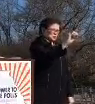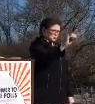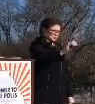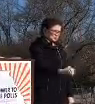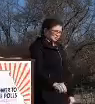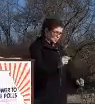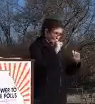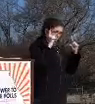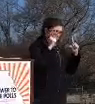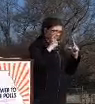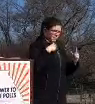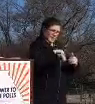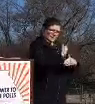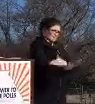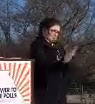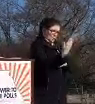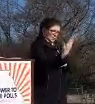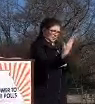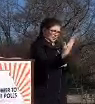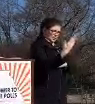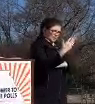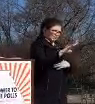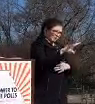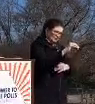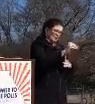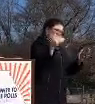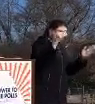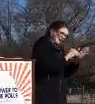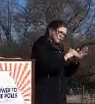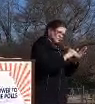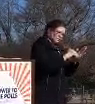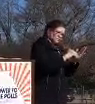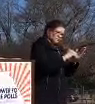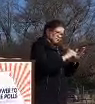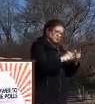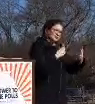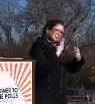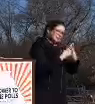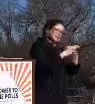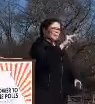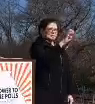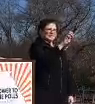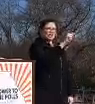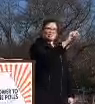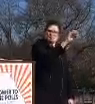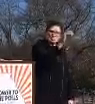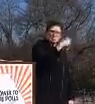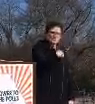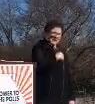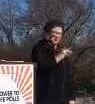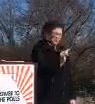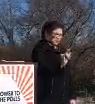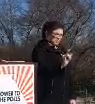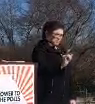50,000 Me Too's from different voices. And since that night, the Me Too hashtag has been